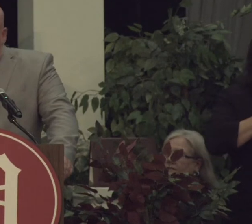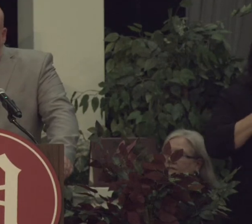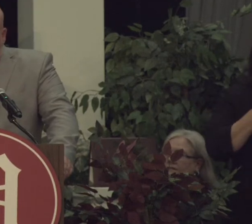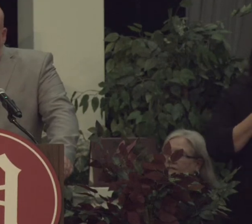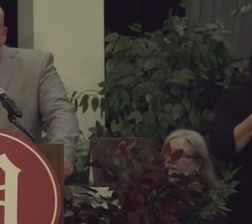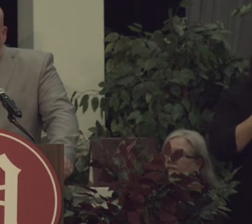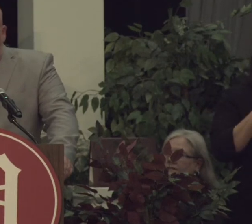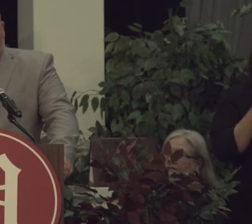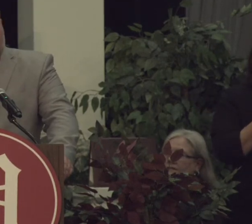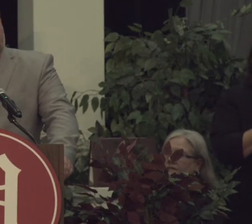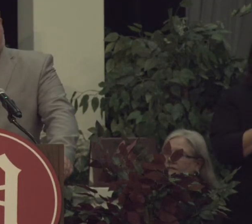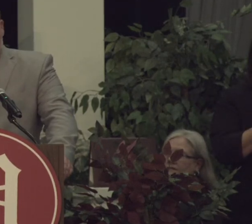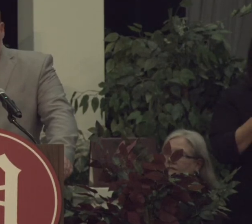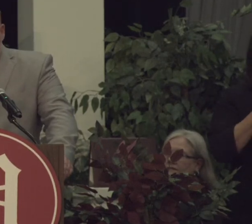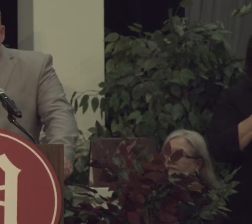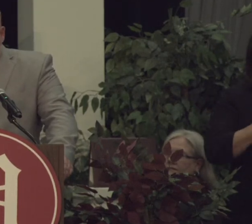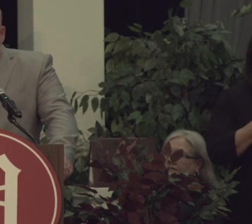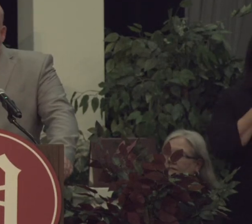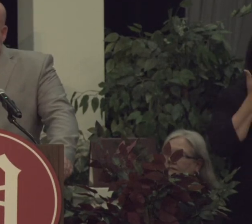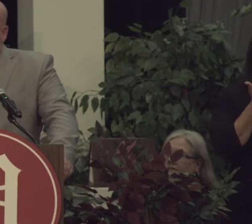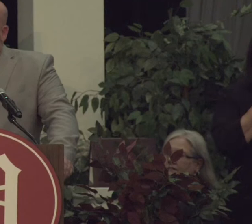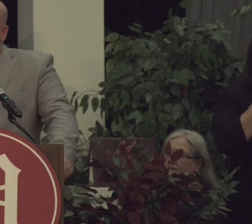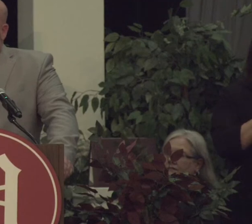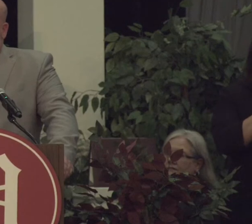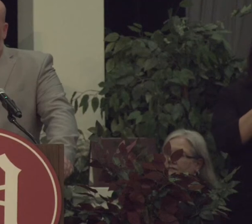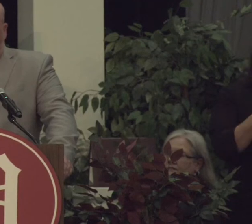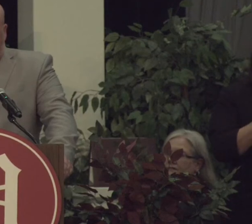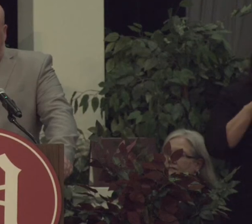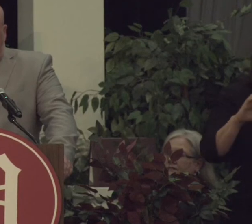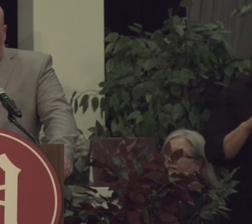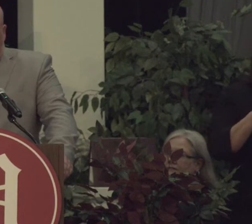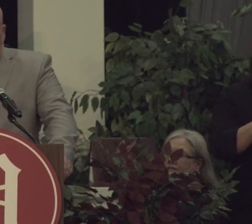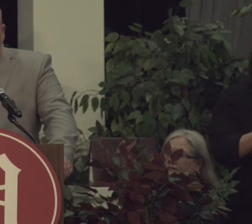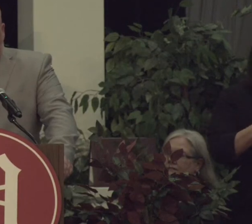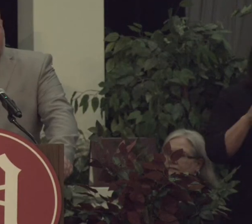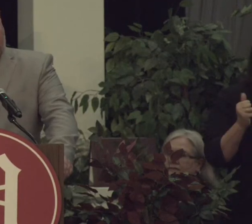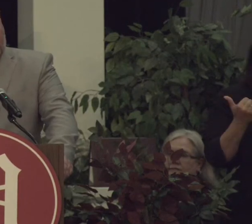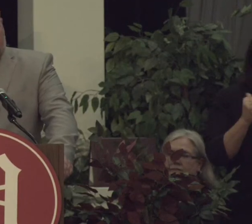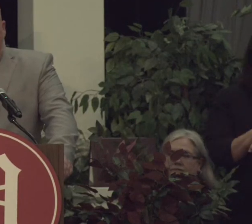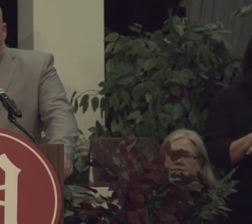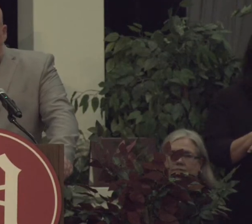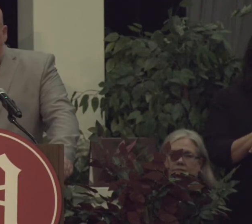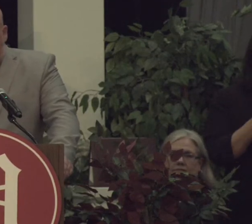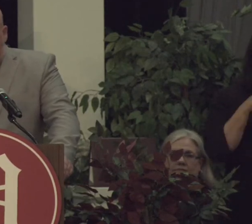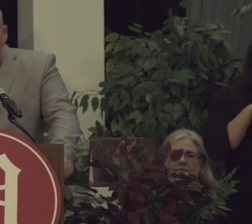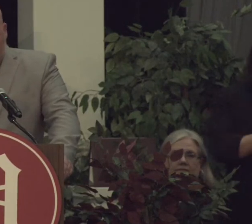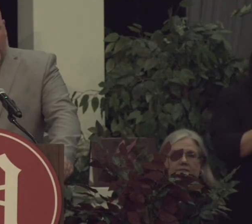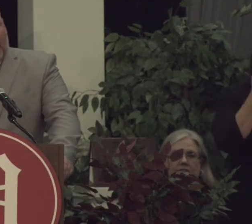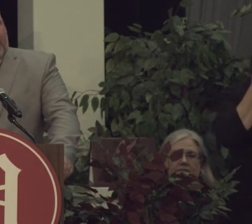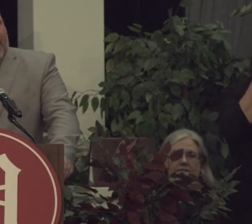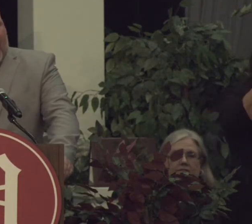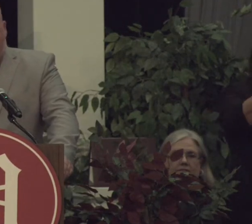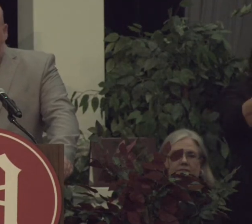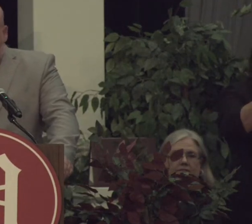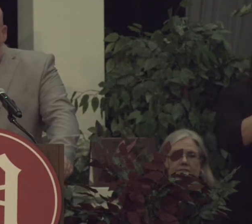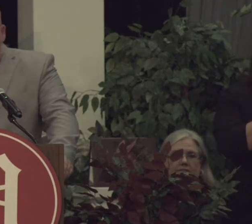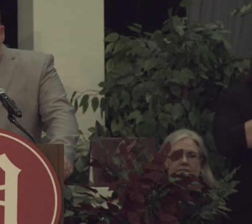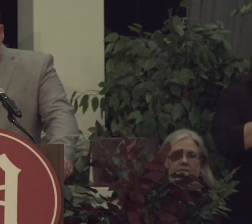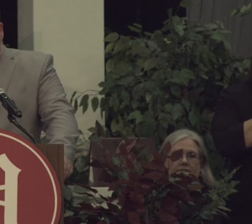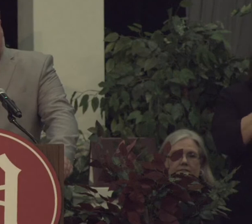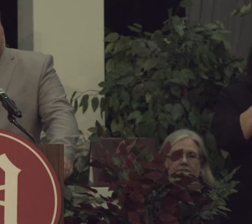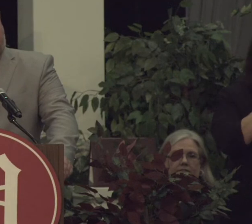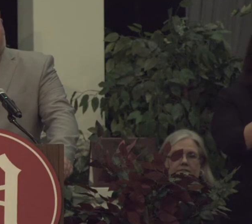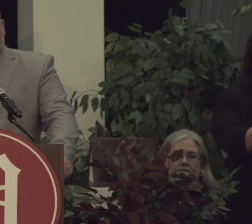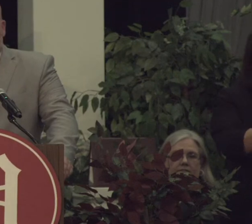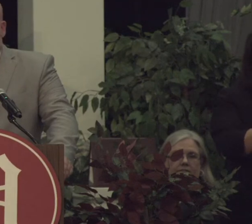administrative team, I want to wish you the best of luck in everything you do as you walk out these doors tonight into your future. It has been an absolute